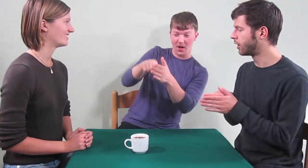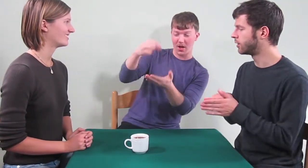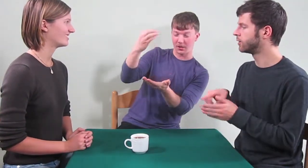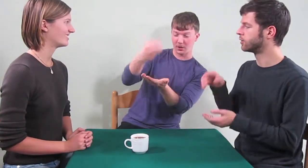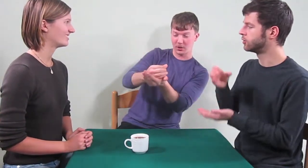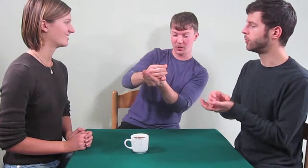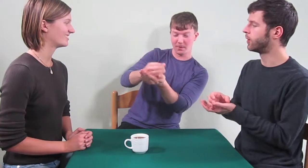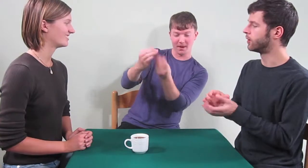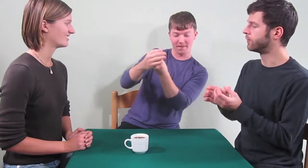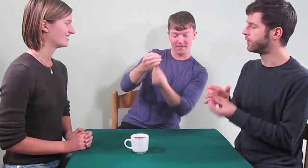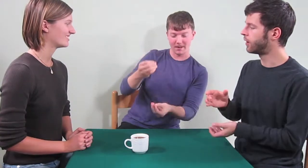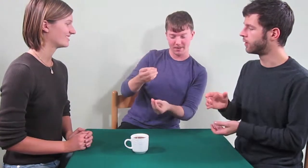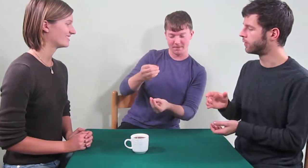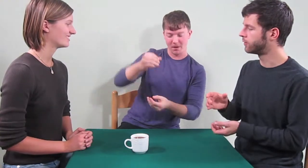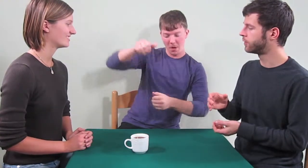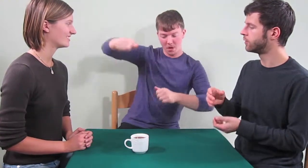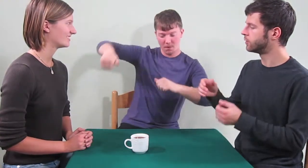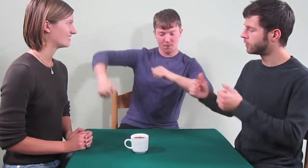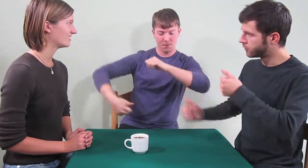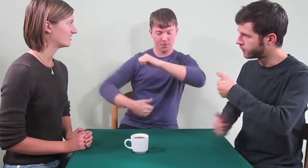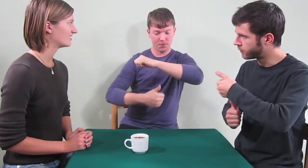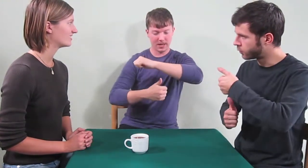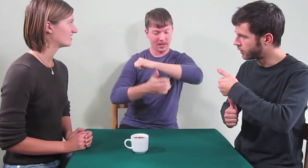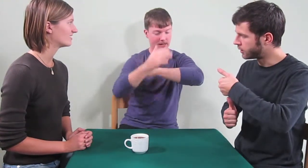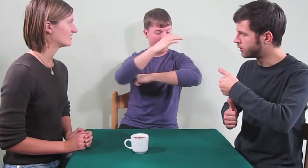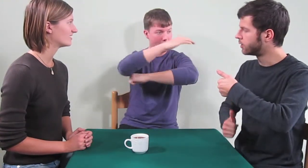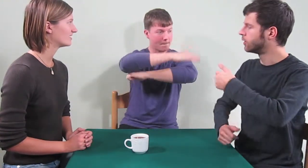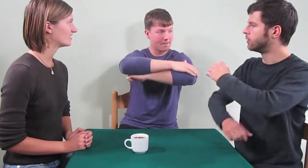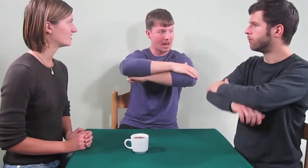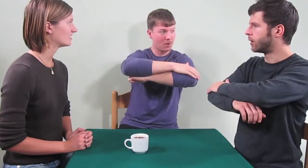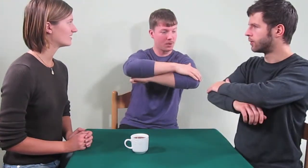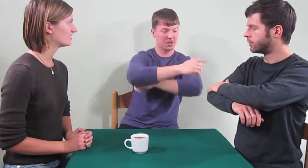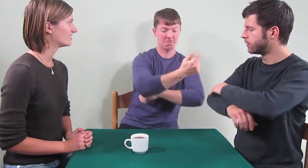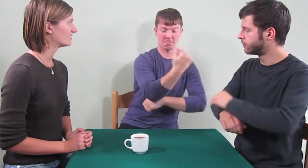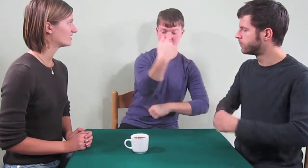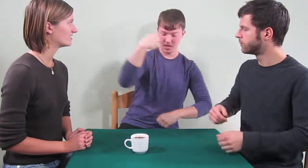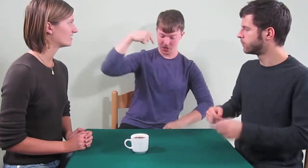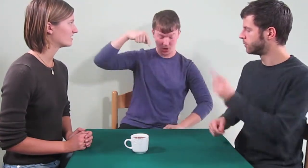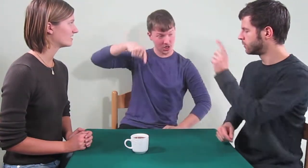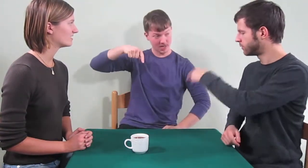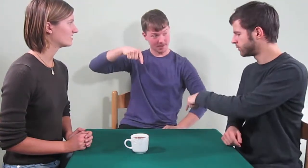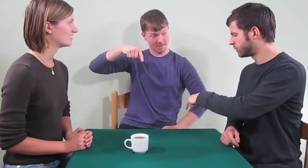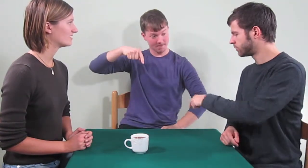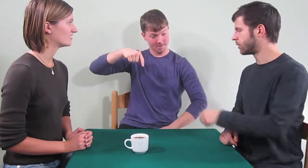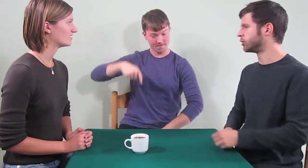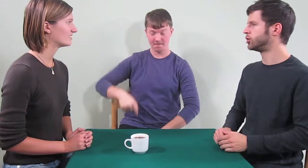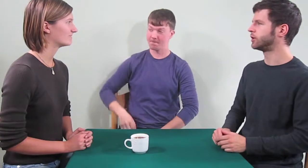Tá an cúpán fáilimh faoin mbord an sin. an sin.